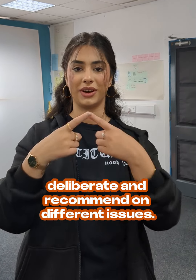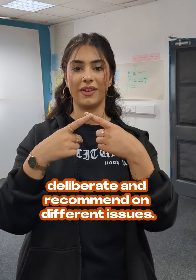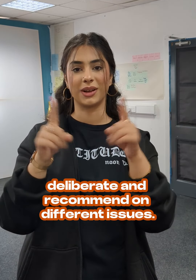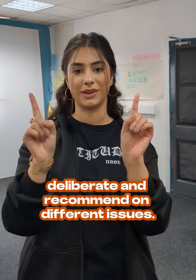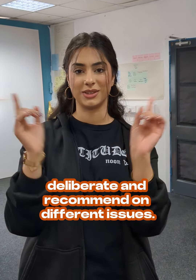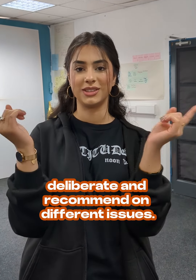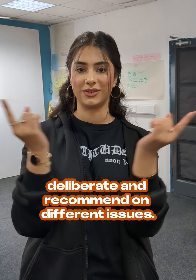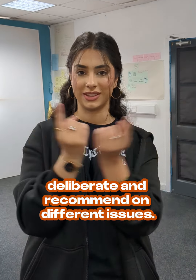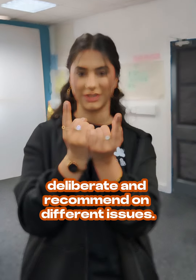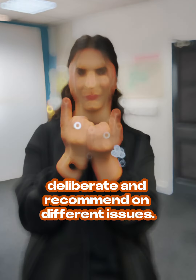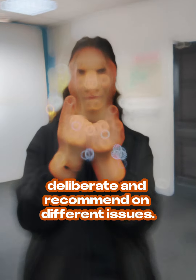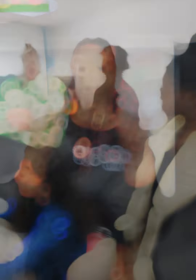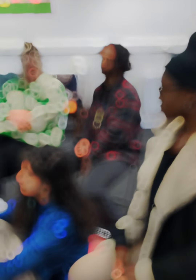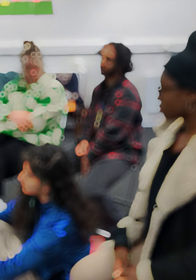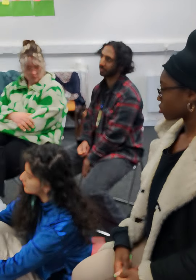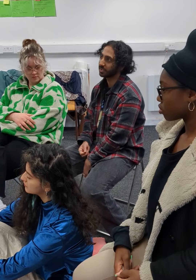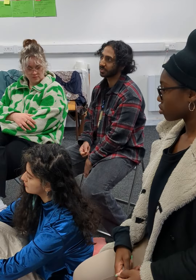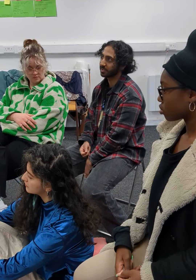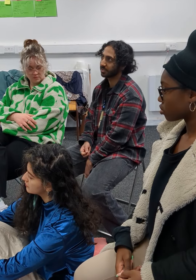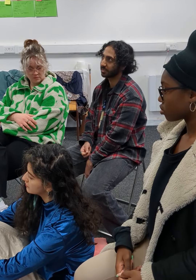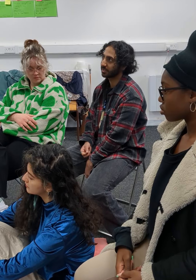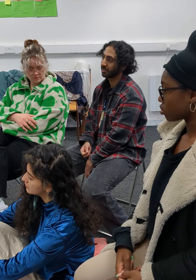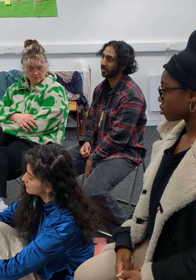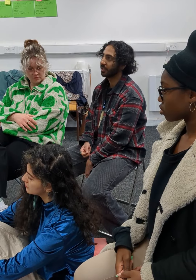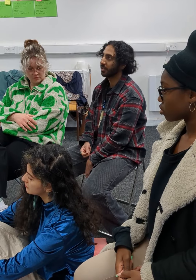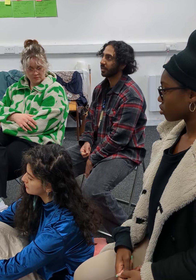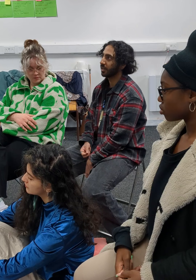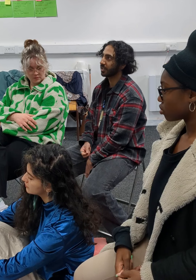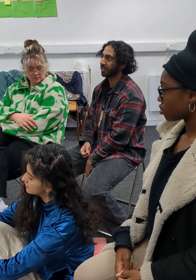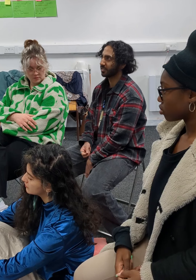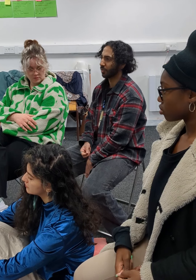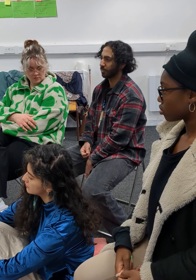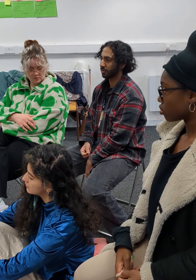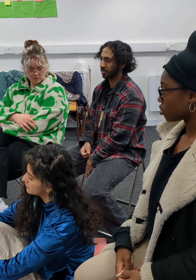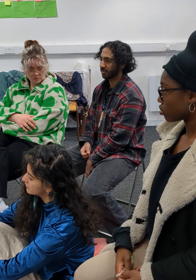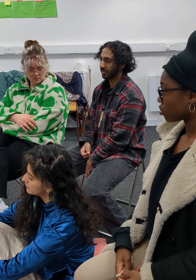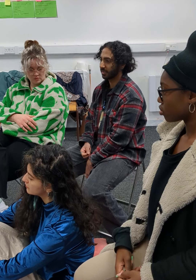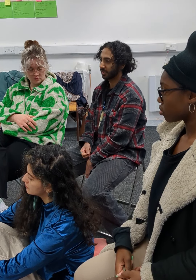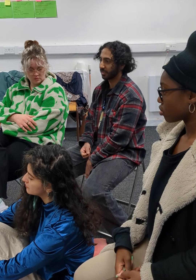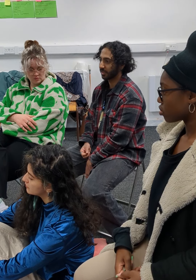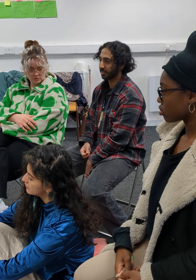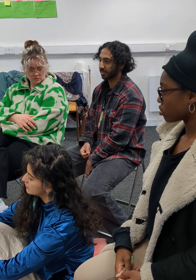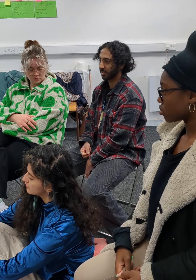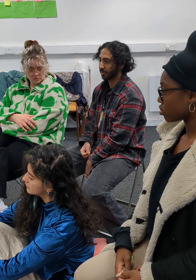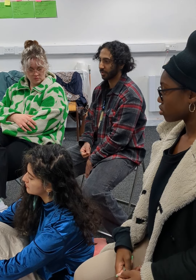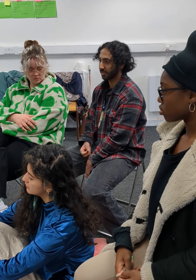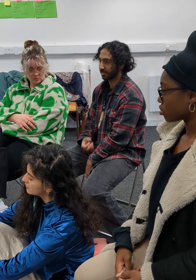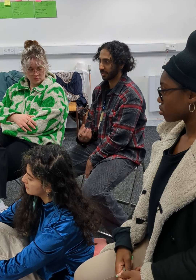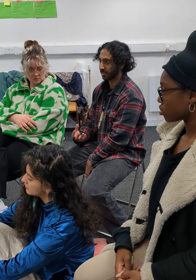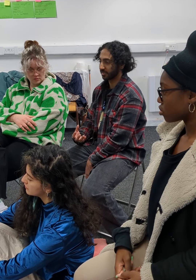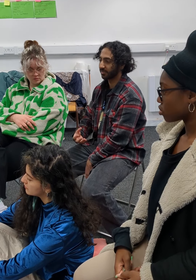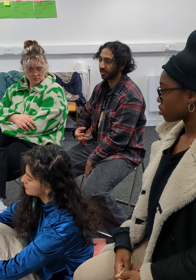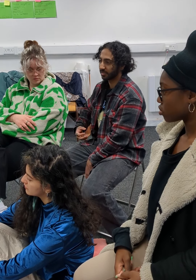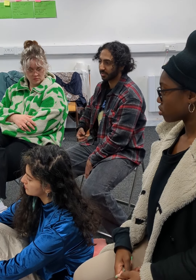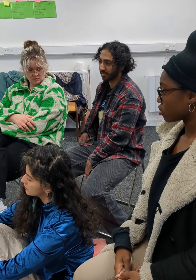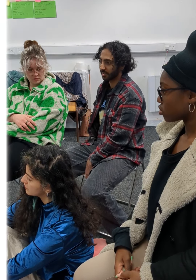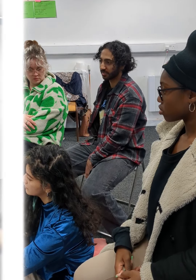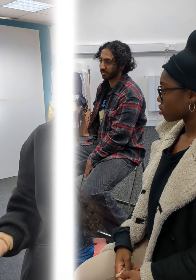and recommend on different issues. Things are kind of normal and they're not as kind of severe as they are.